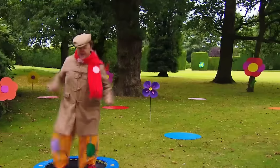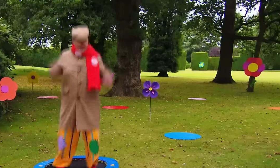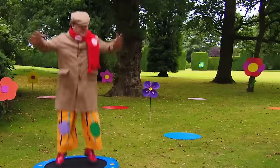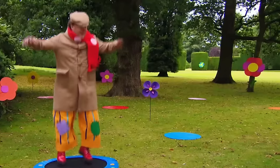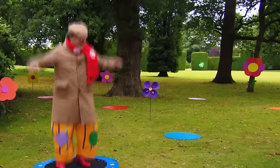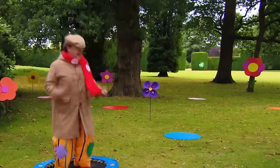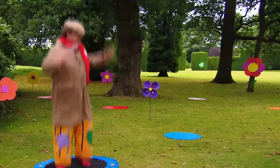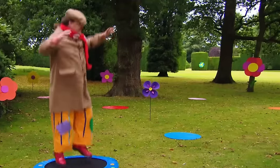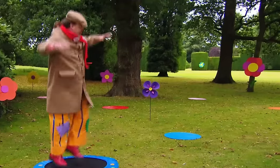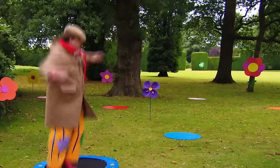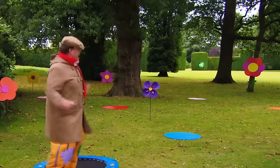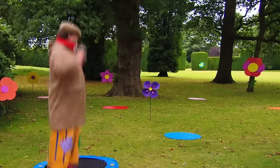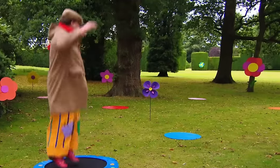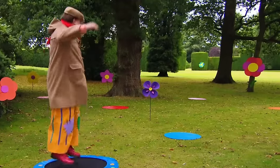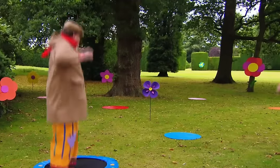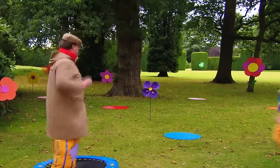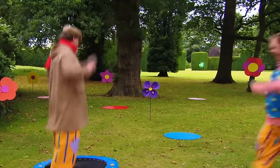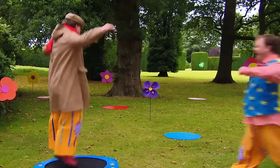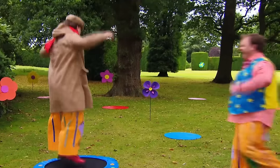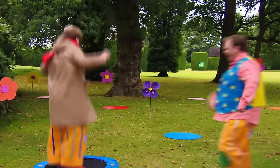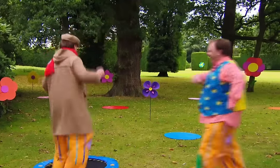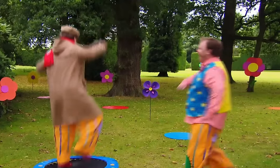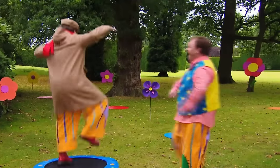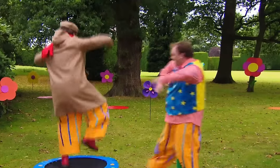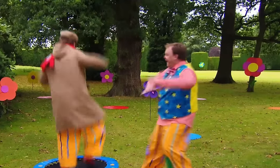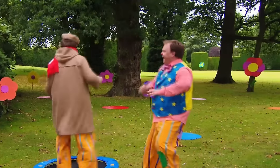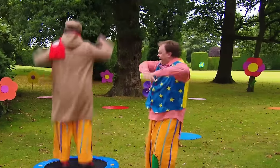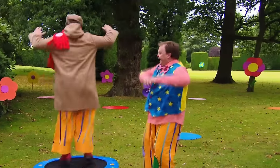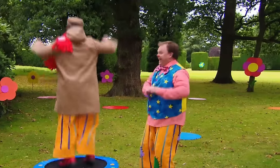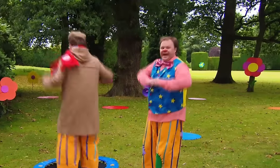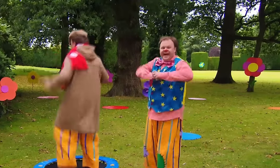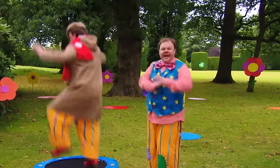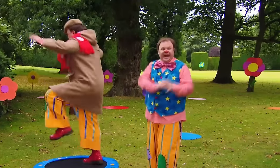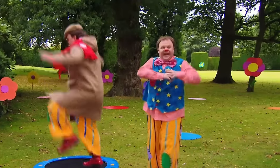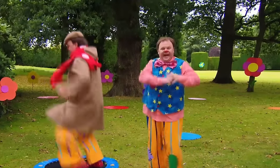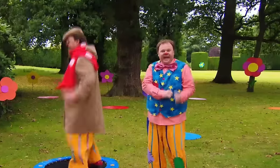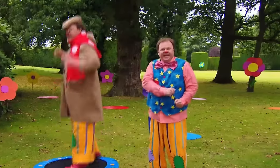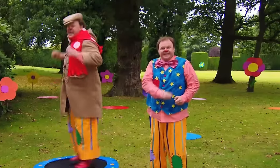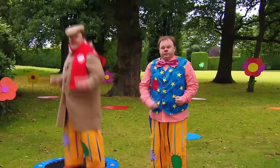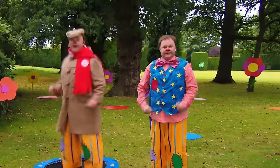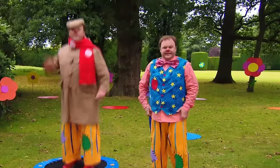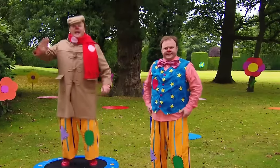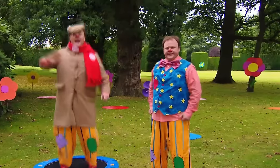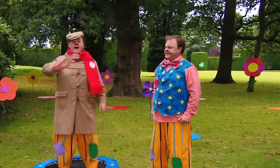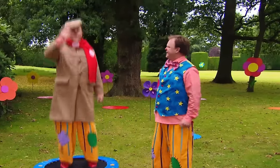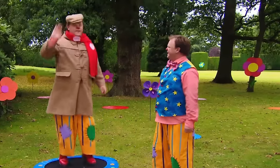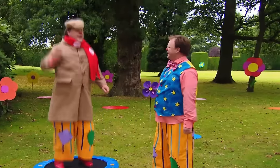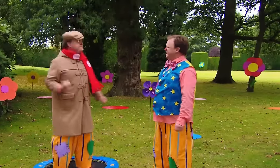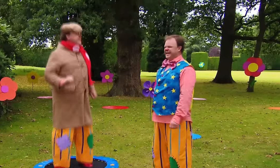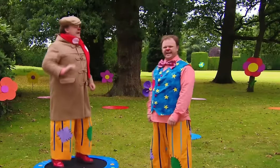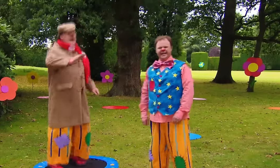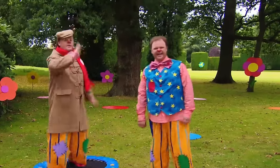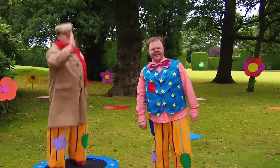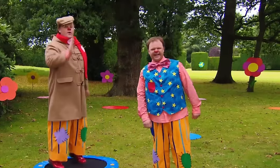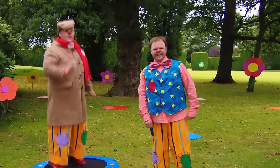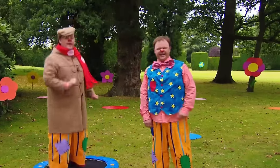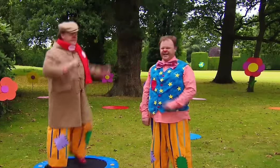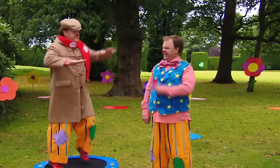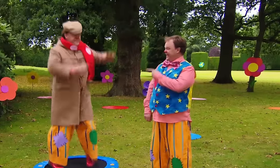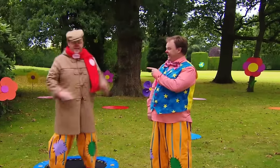Up, down, up, down, up, down. Hey! Hello, Grandad Tumble. Oh, hello. Hello, the boy.